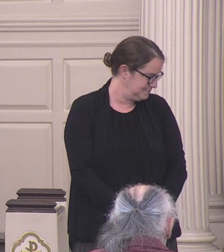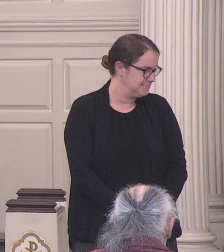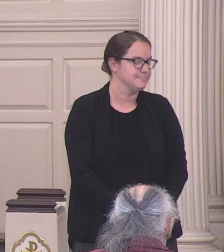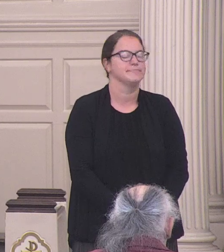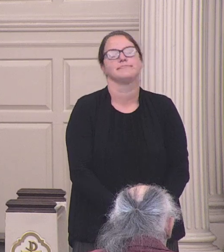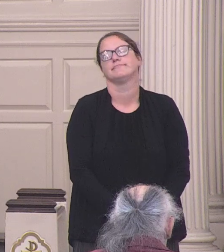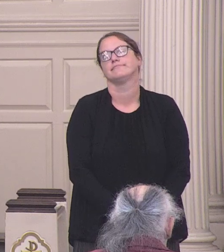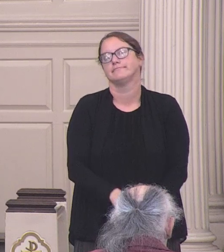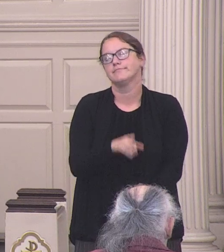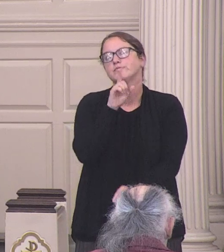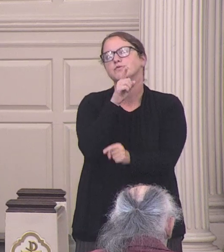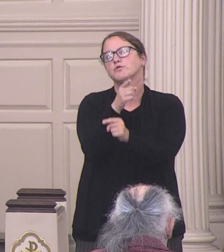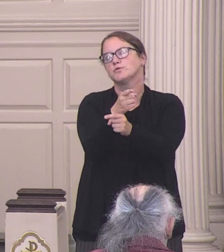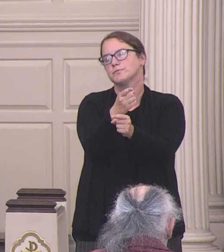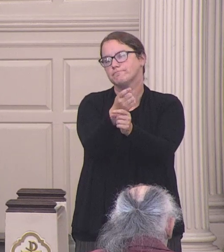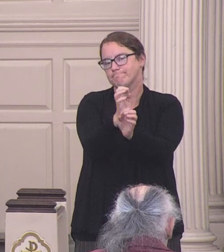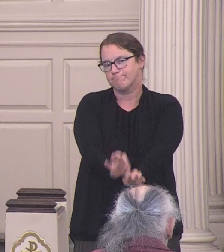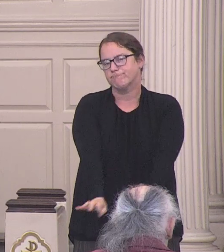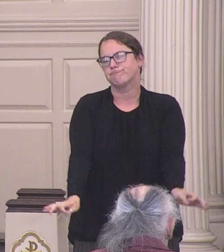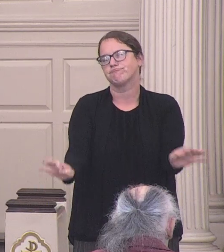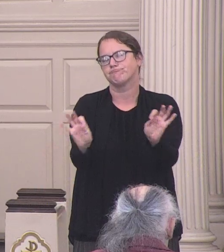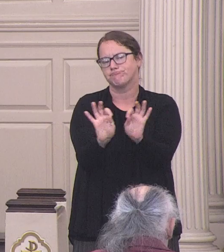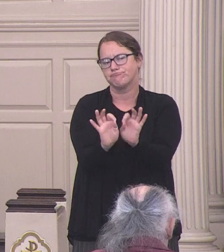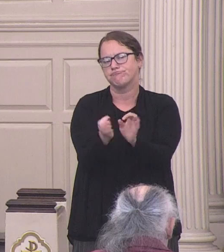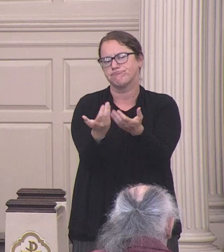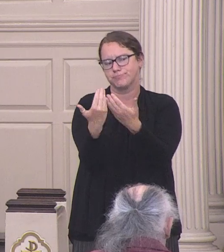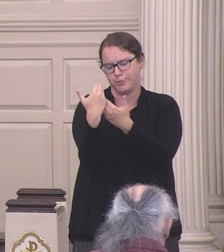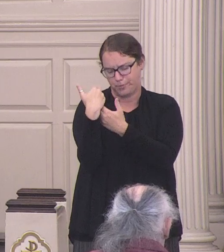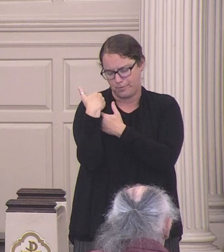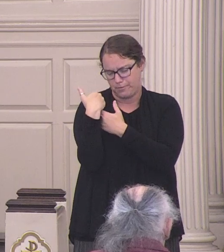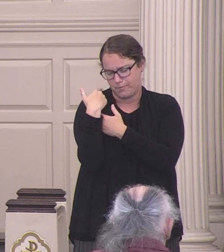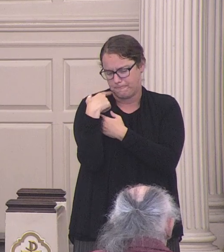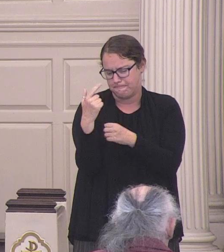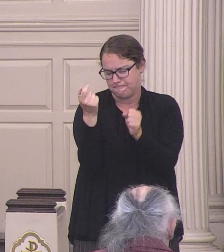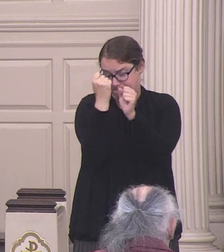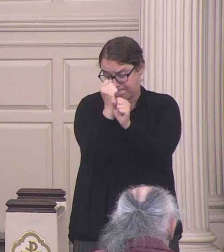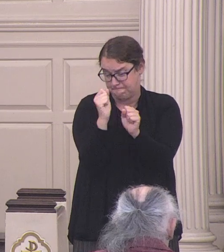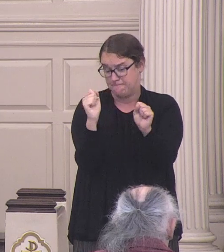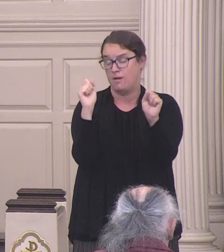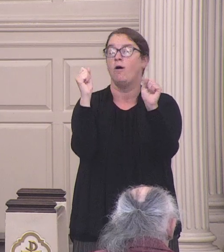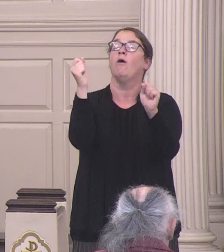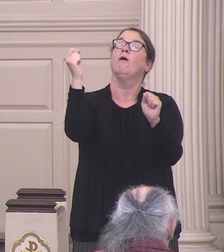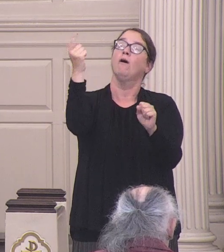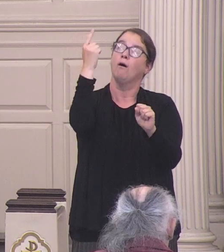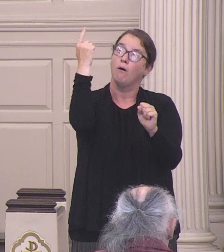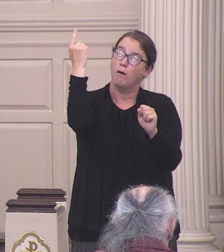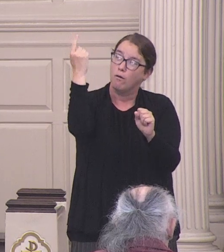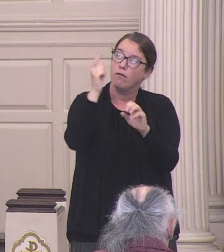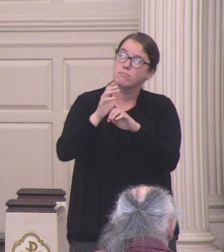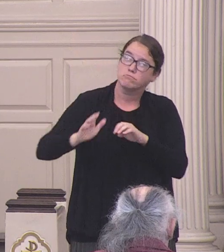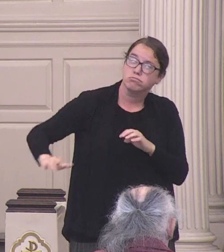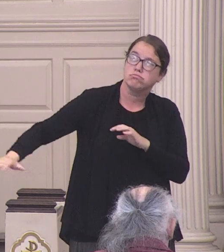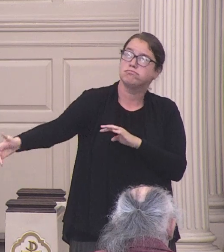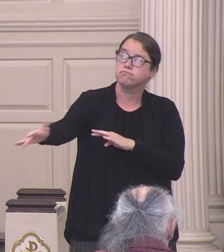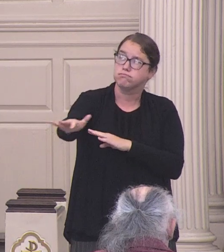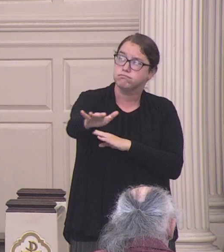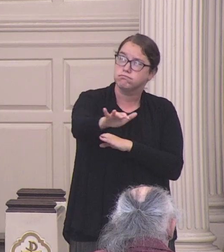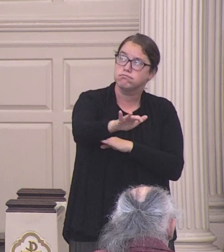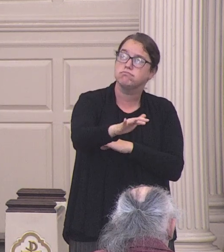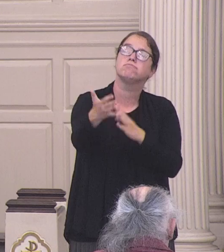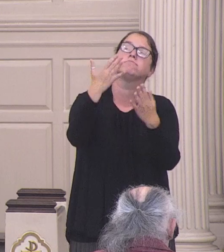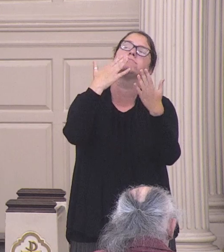It is truly right and just, our duty and our salvation, always and everywhere, to give you thanks, Father most